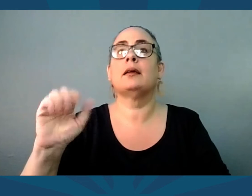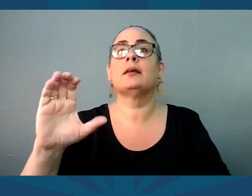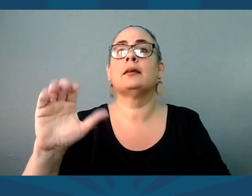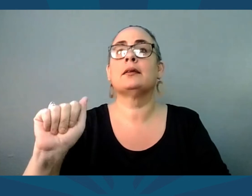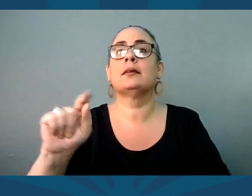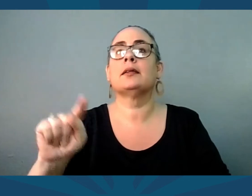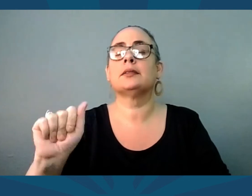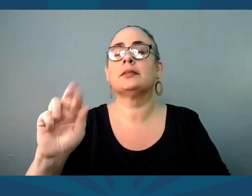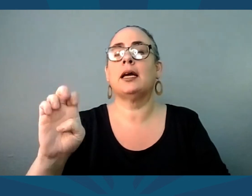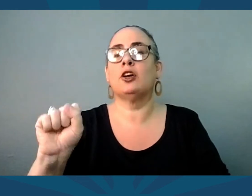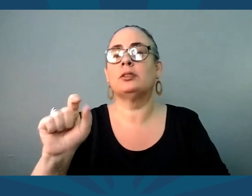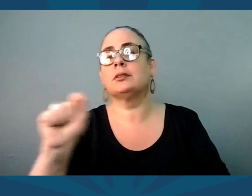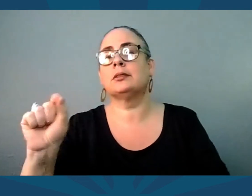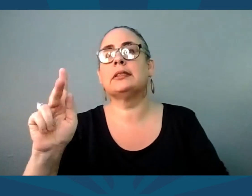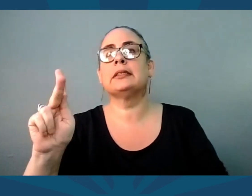Gabriela